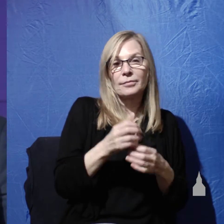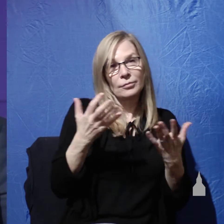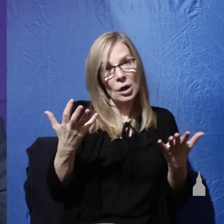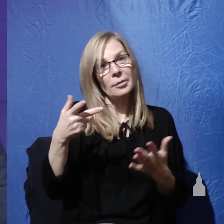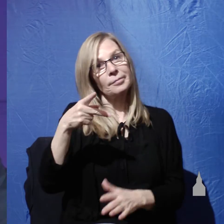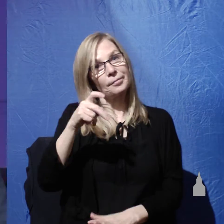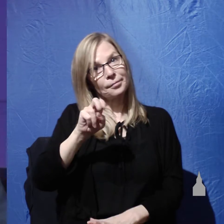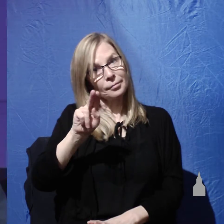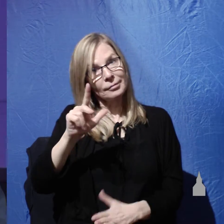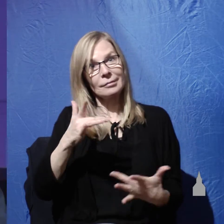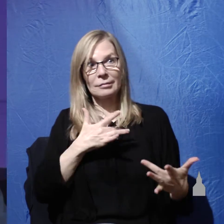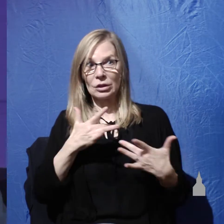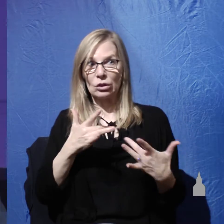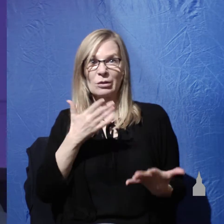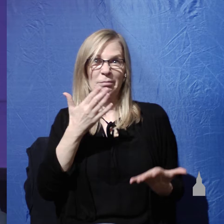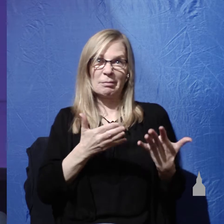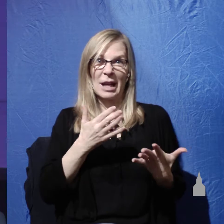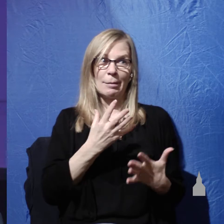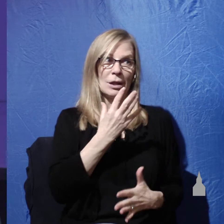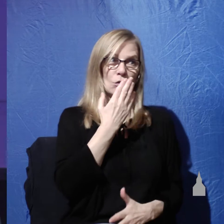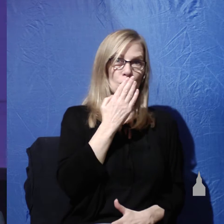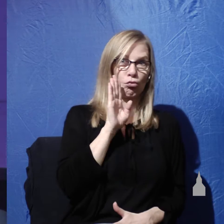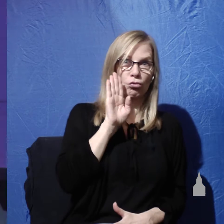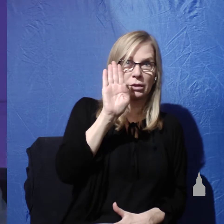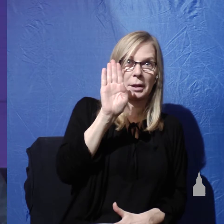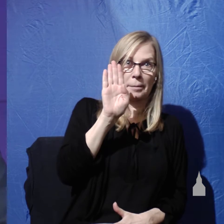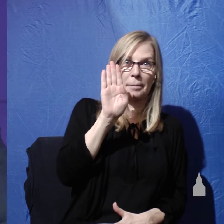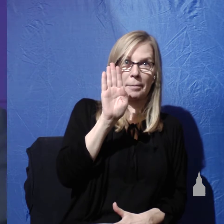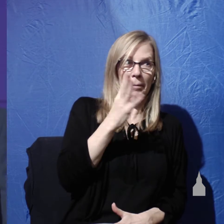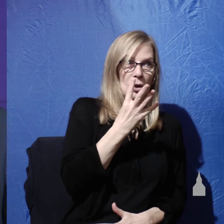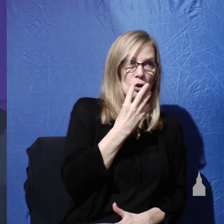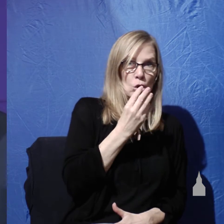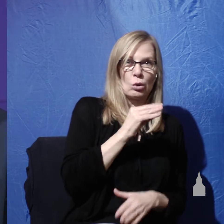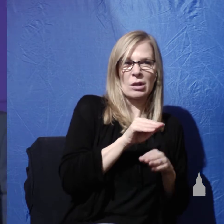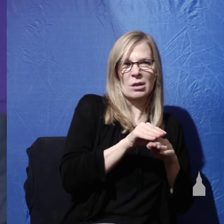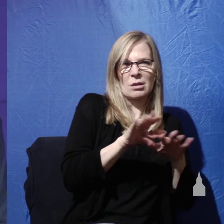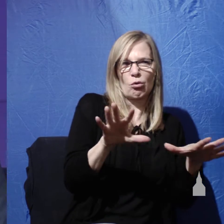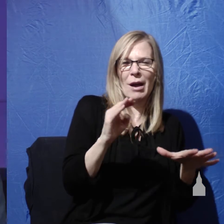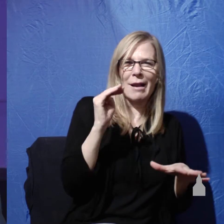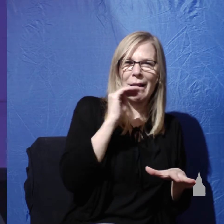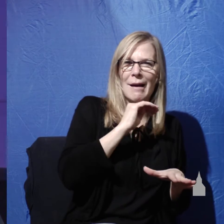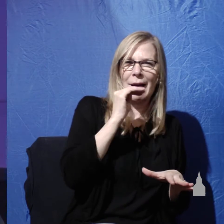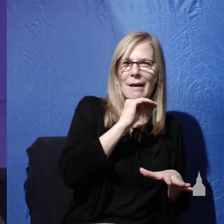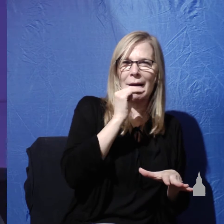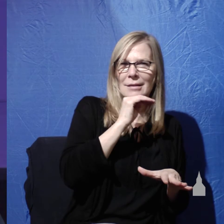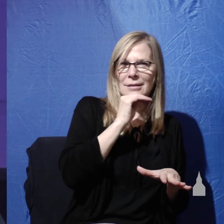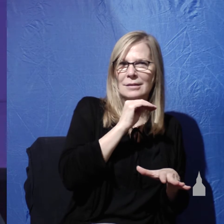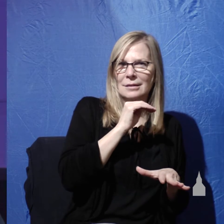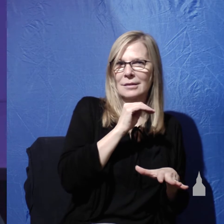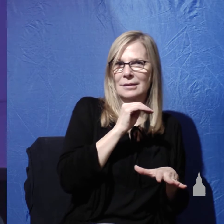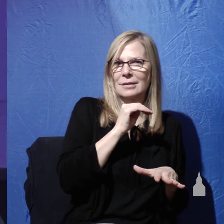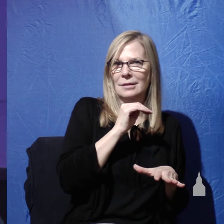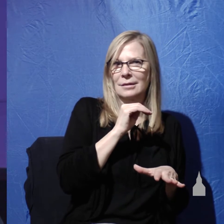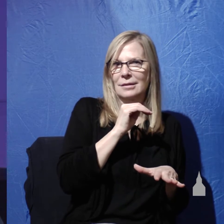because Paul is concerned that the leaders from Jerusalem have spread lies about him,